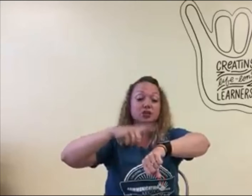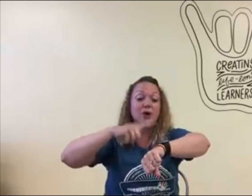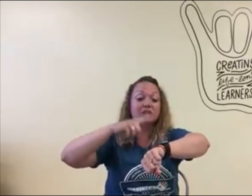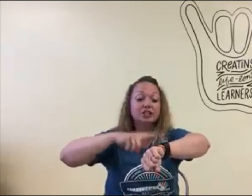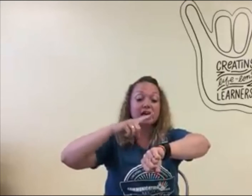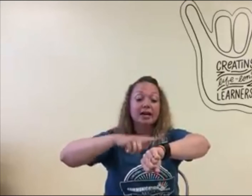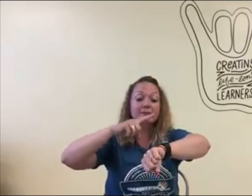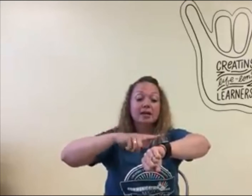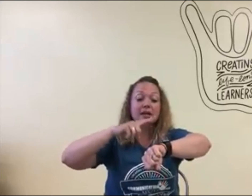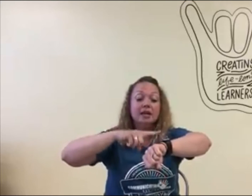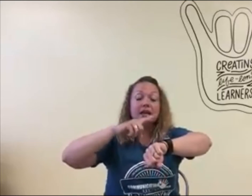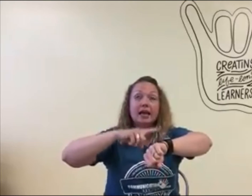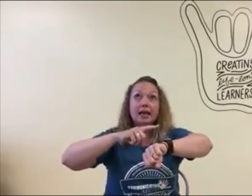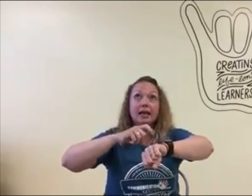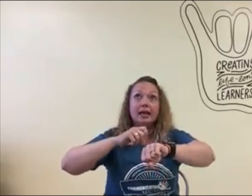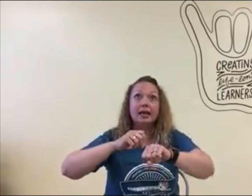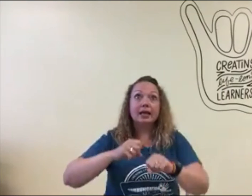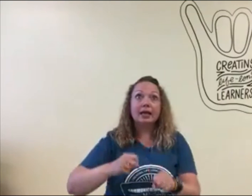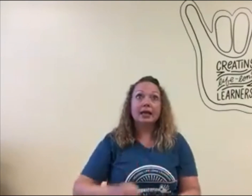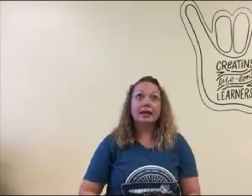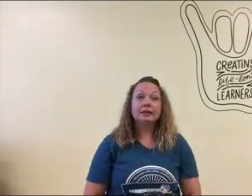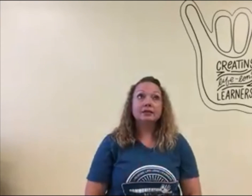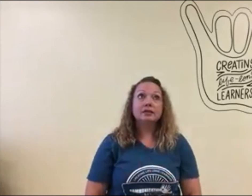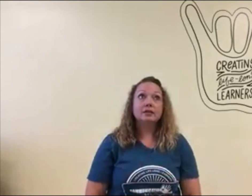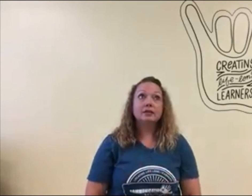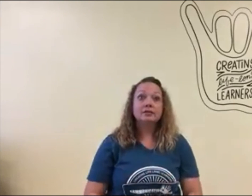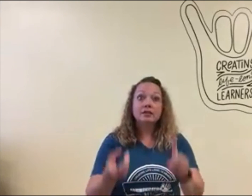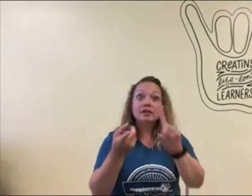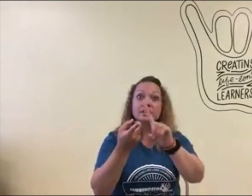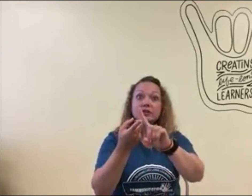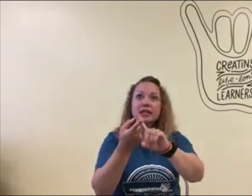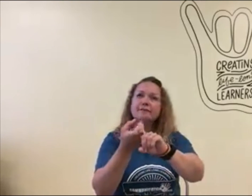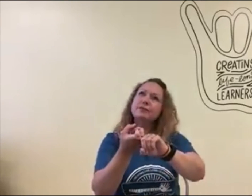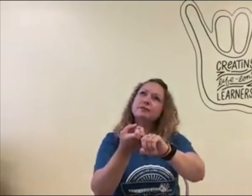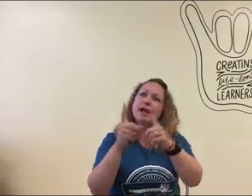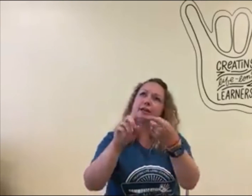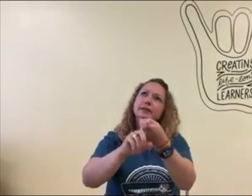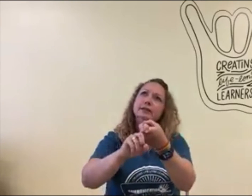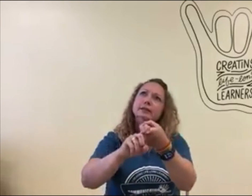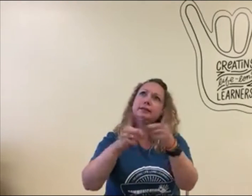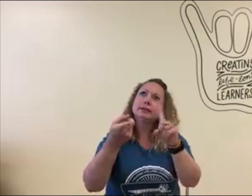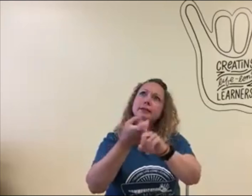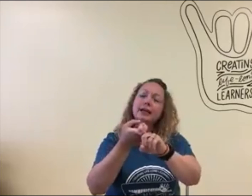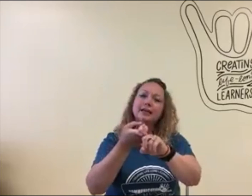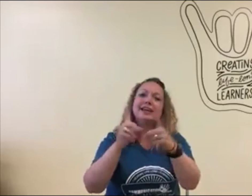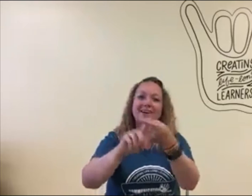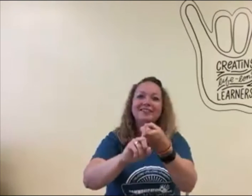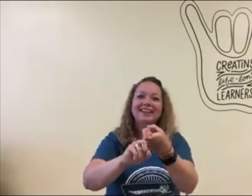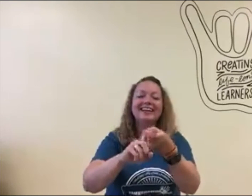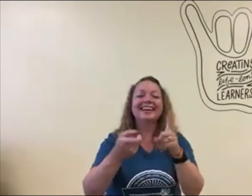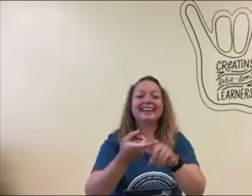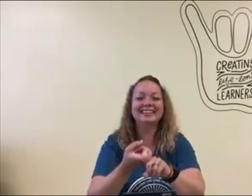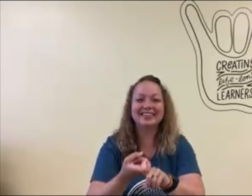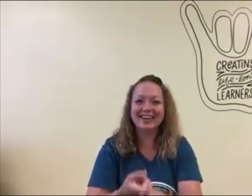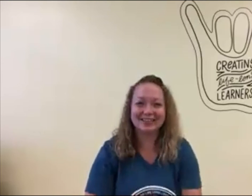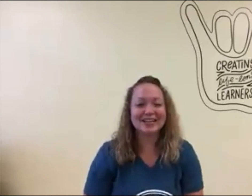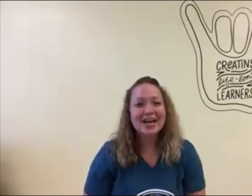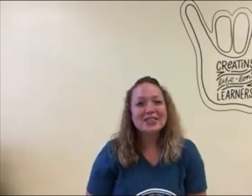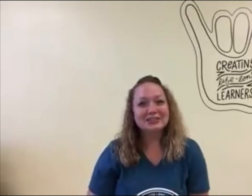watch, time. And you need to know the sign for friend. Yeah, sorry, the song